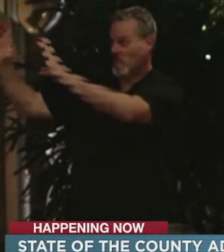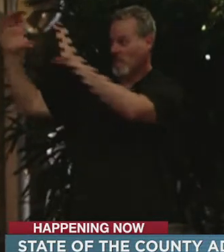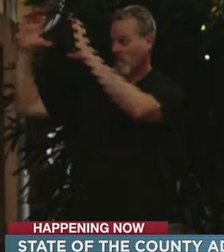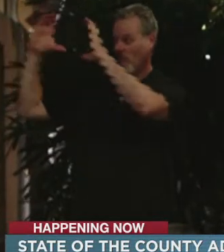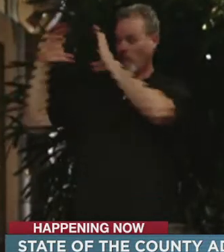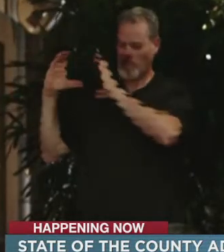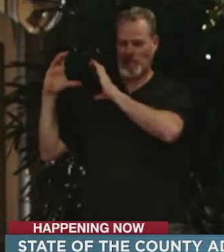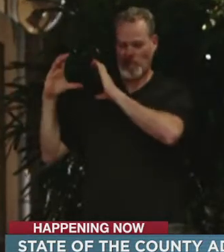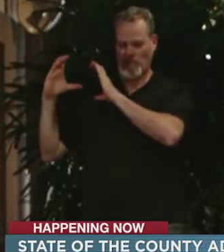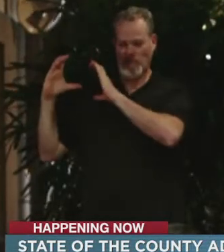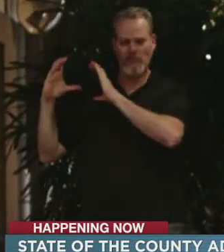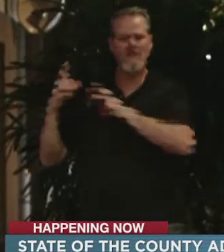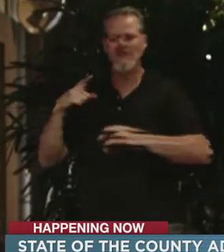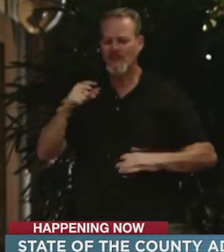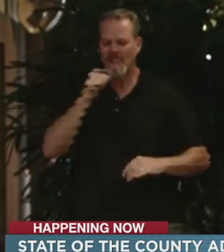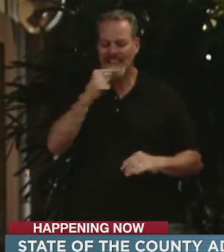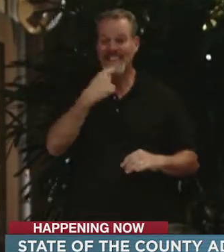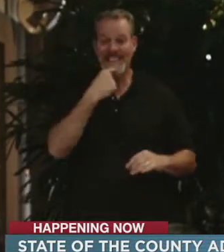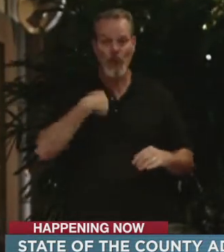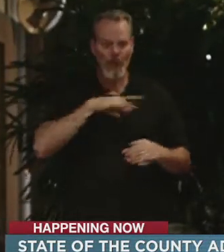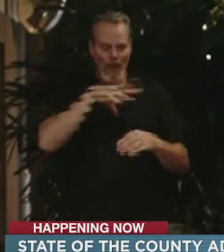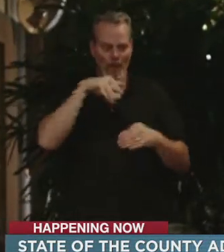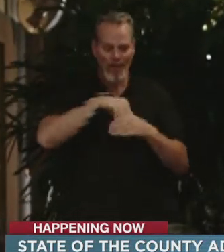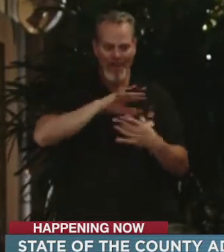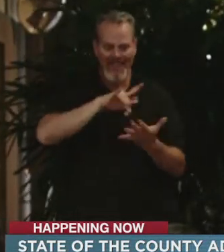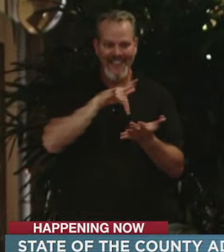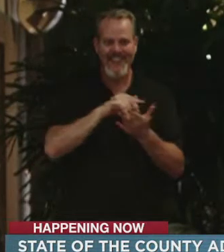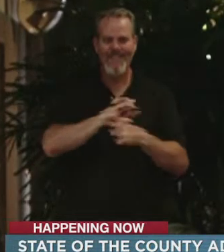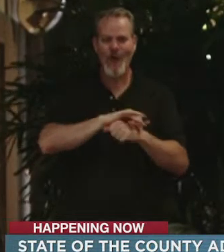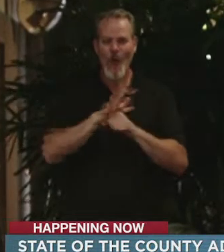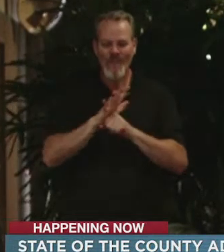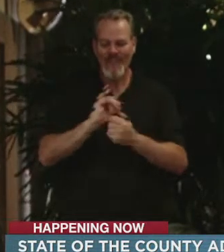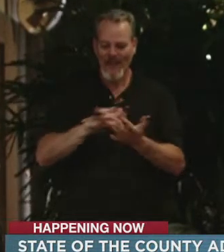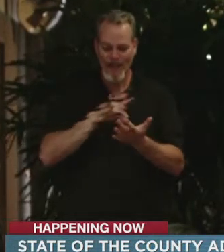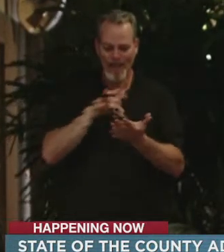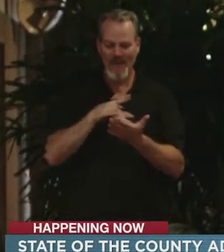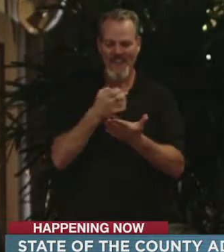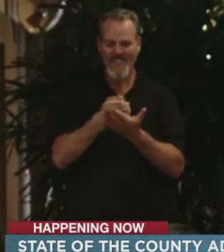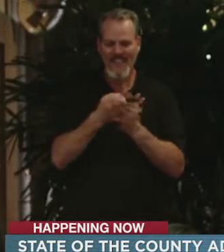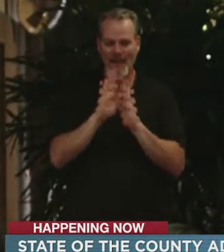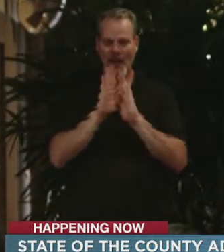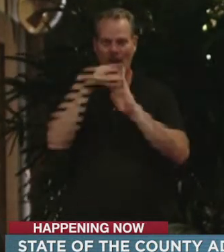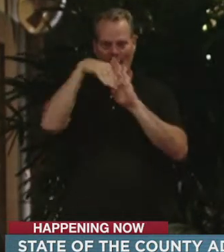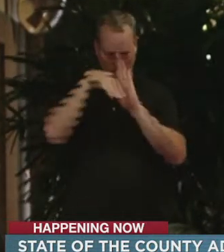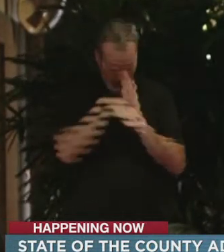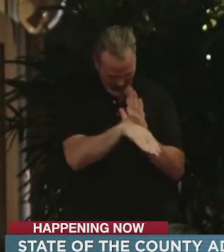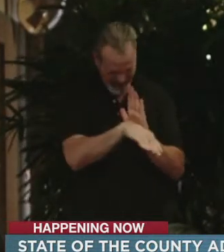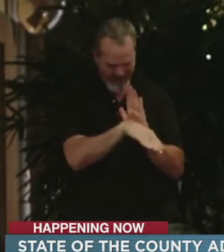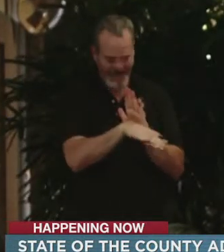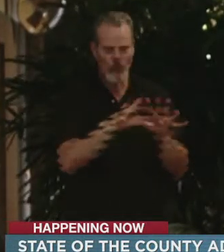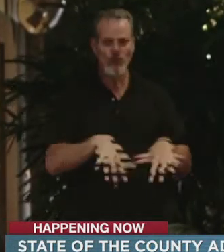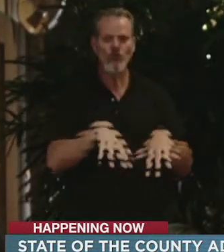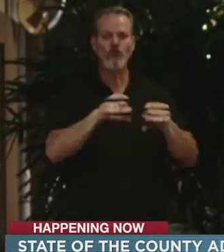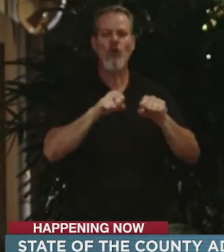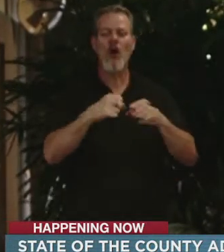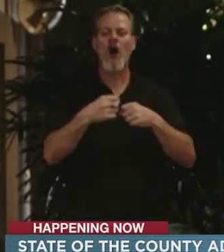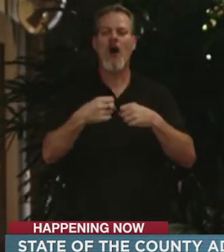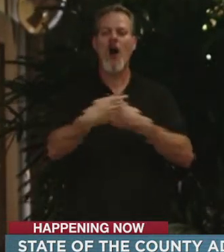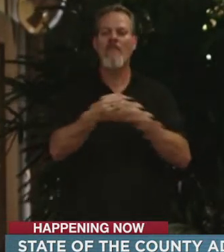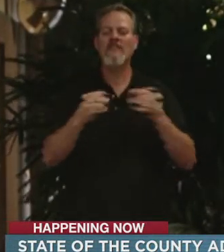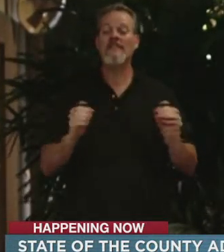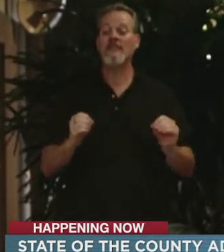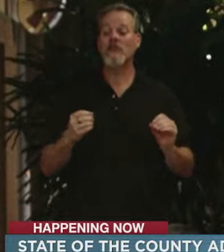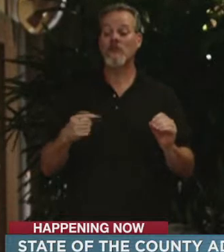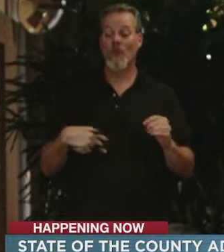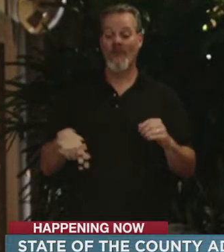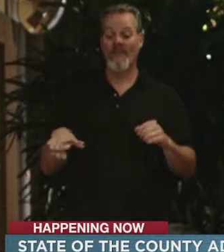really didn't highlight we were in the middle of COVID and that we were in the middle of an economic downturn when you took office. And so the trajectory of this whole